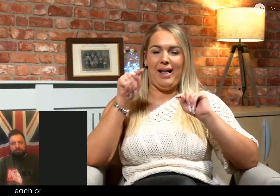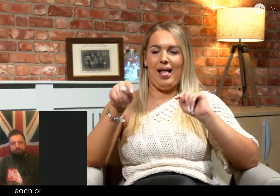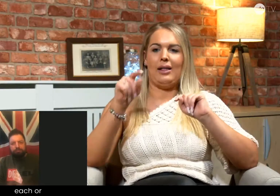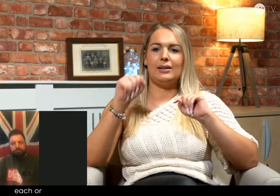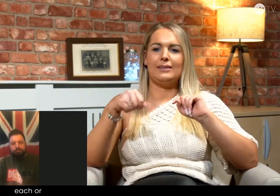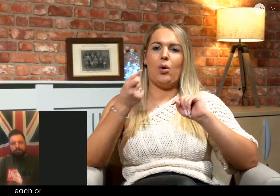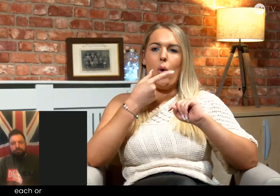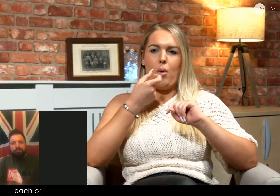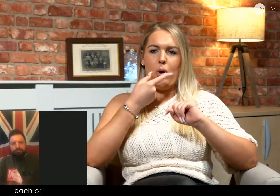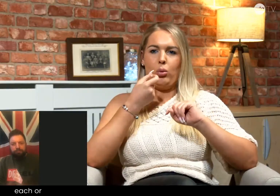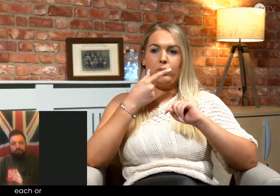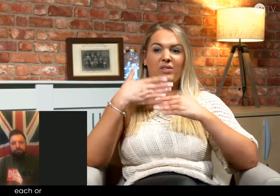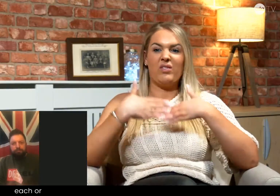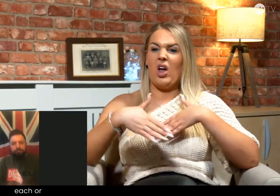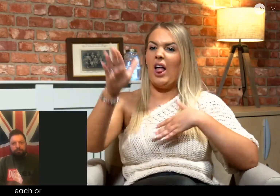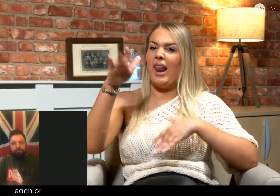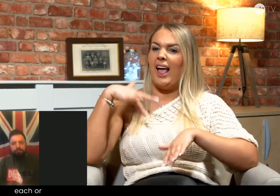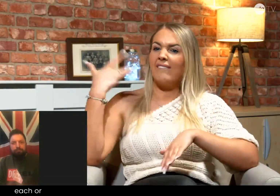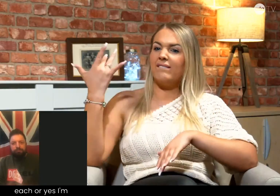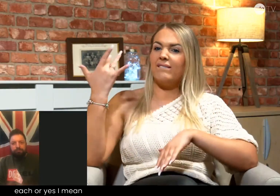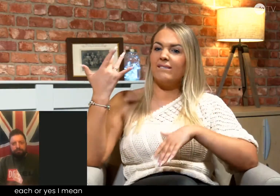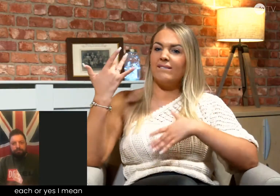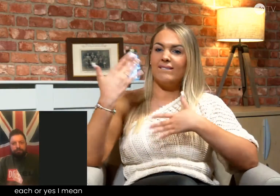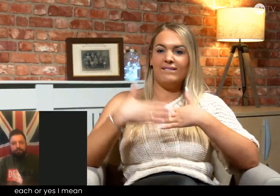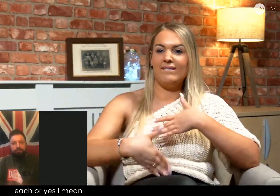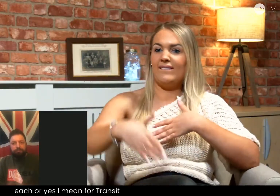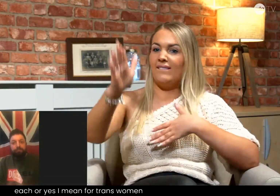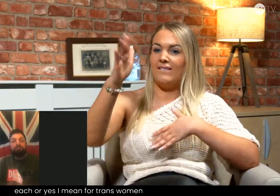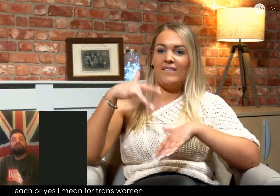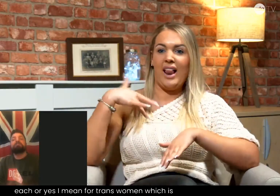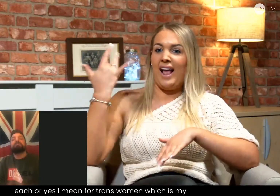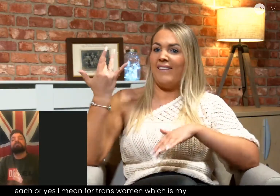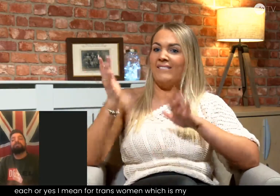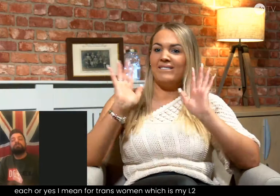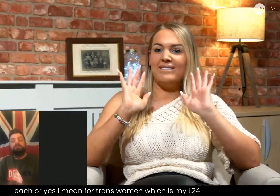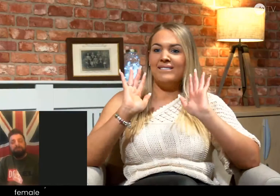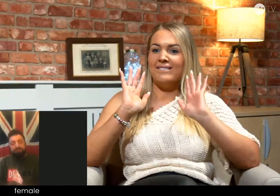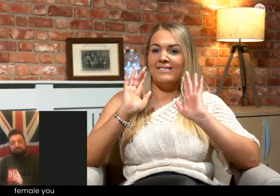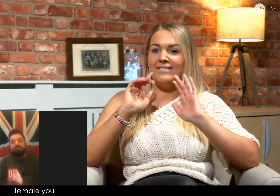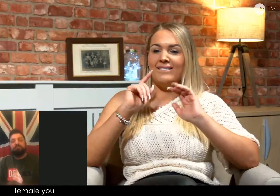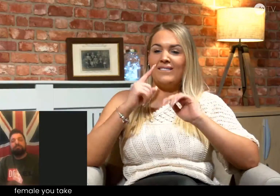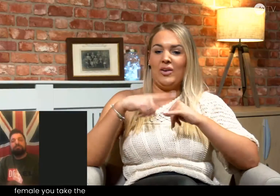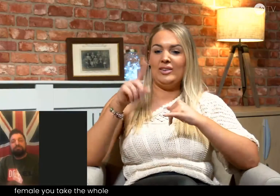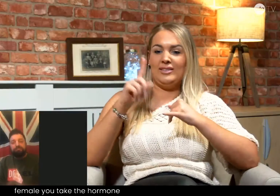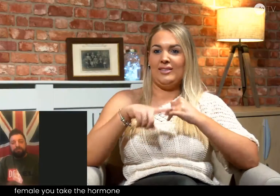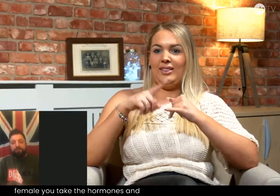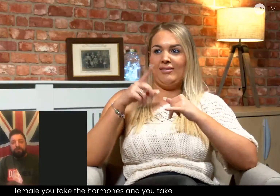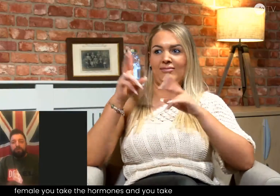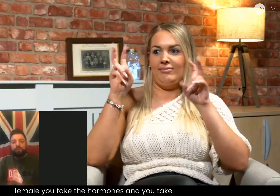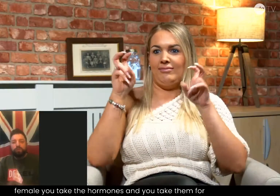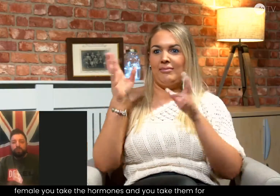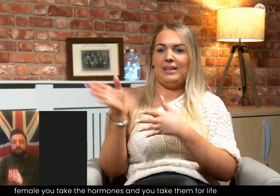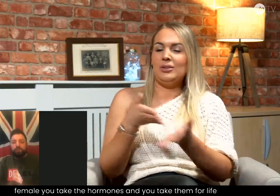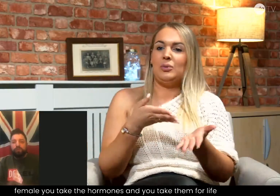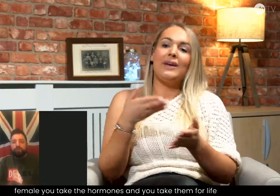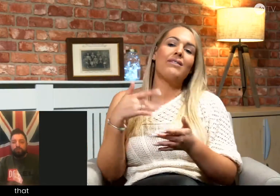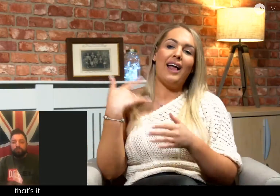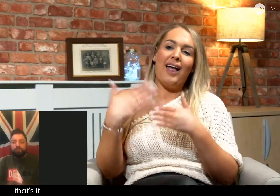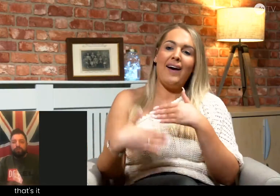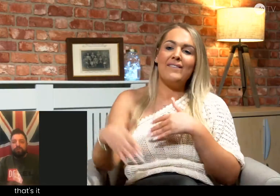Yes, I mean, for trans women, which is male to female, you have to take the hormones and you take them for life. That's it. There's, you know,